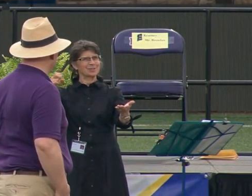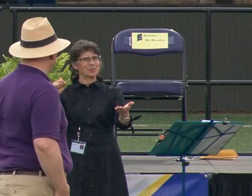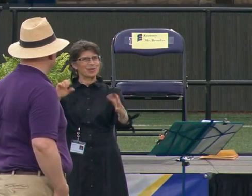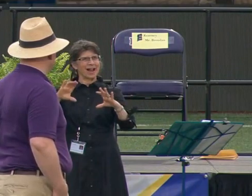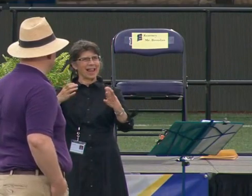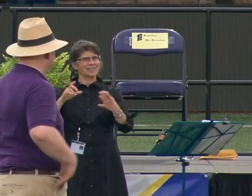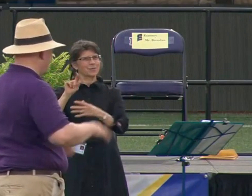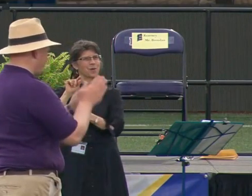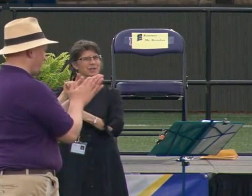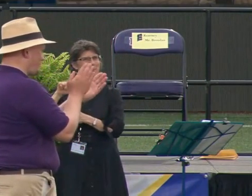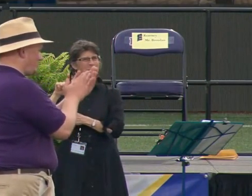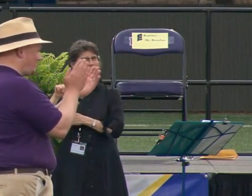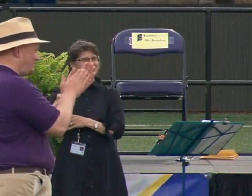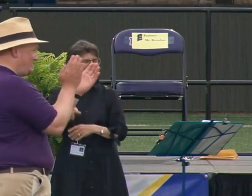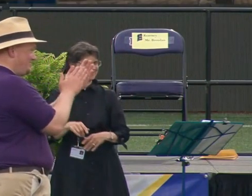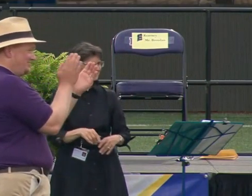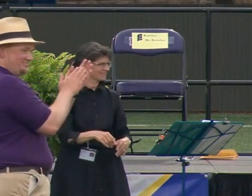2021.